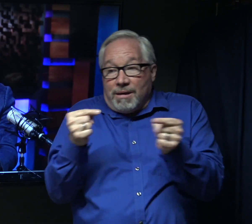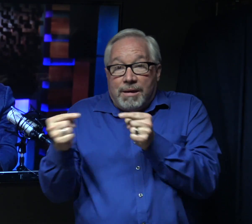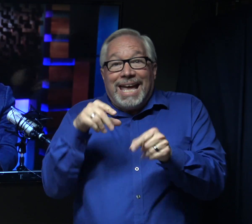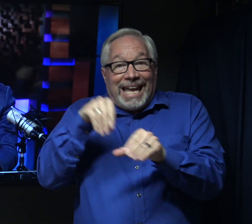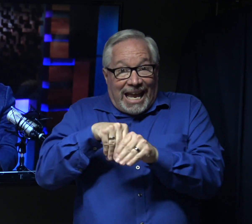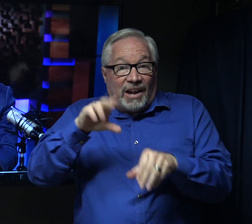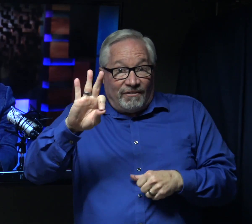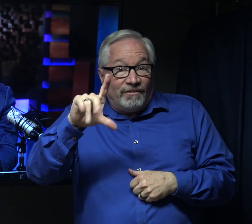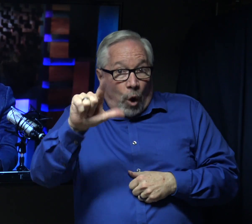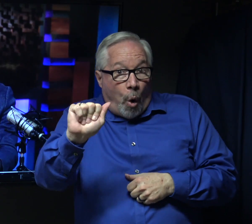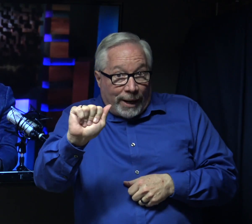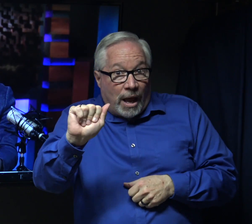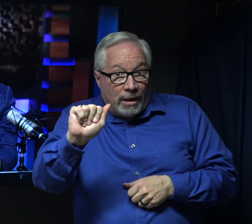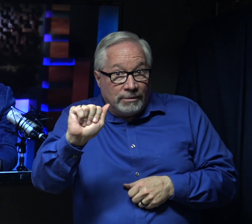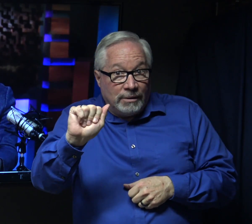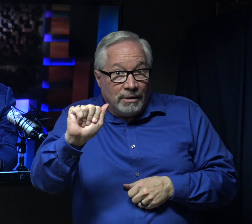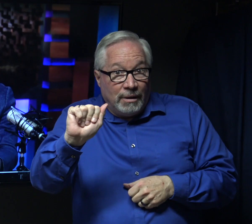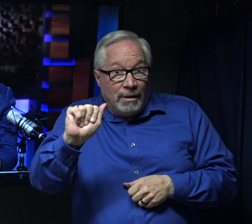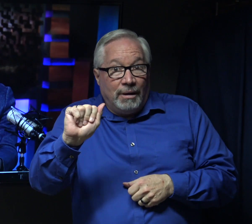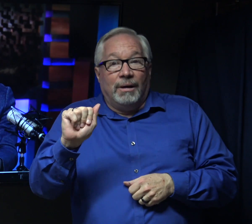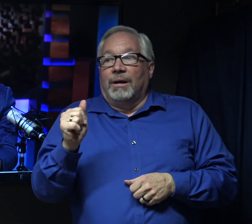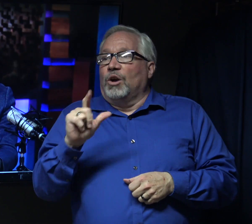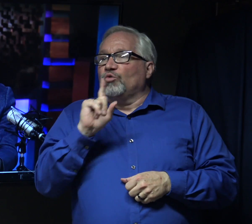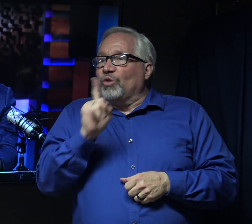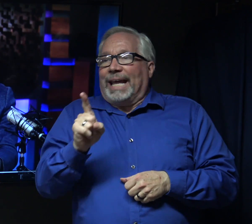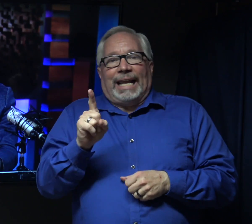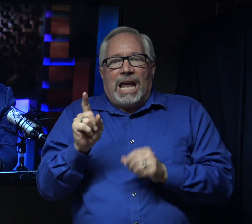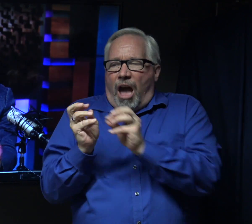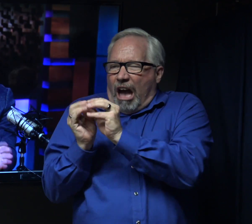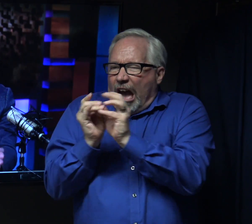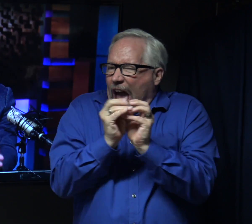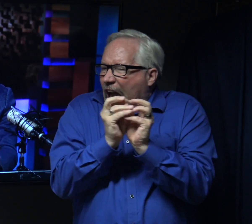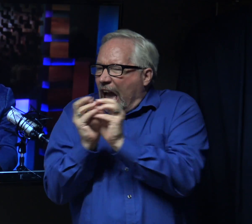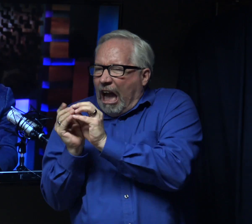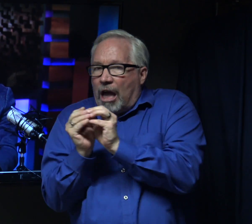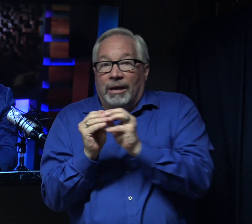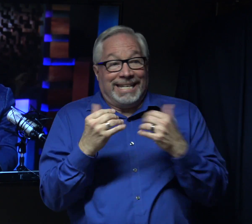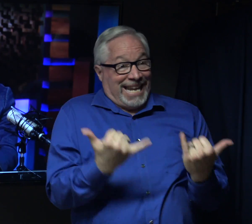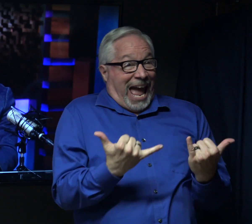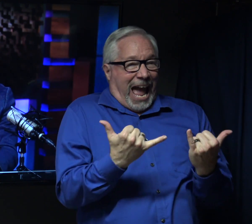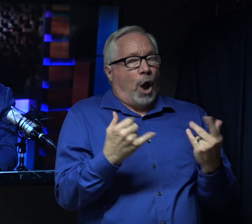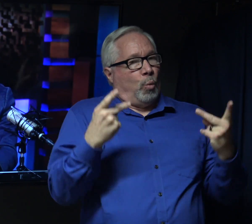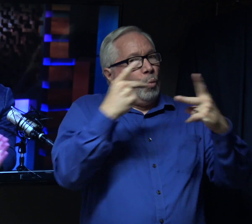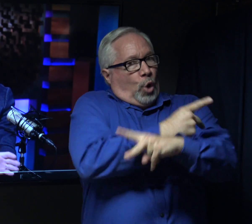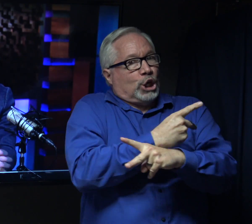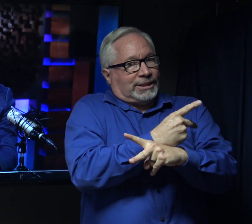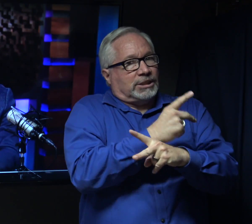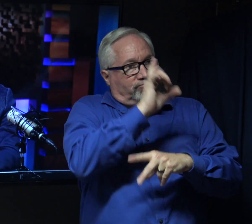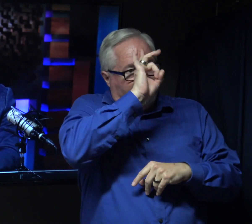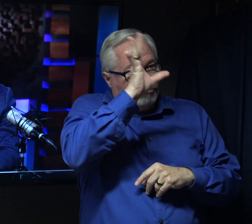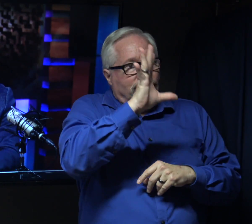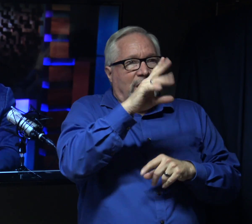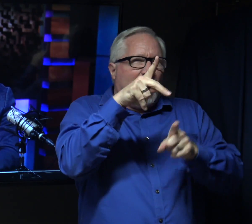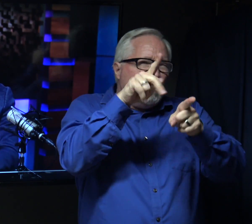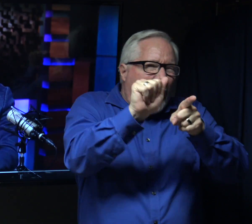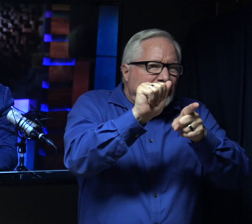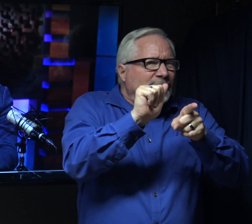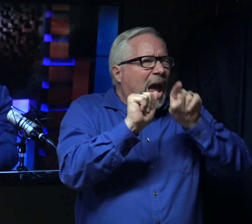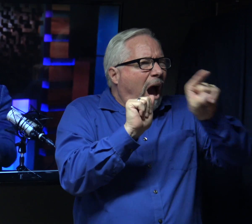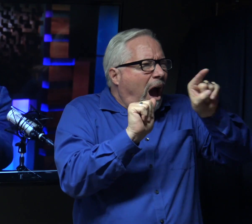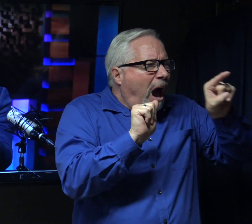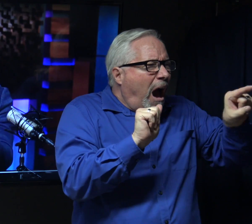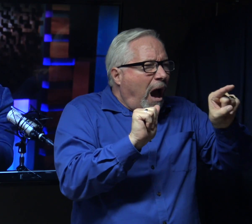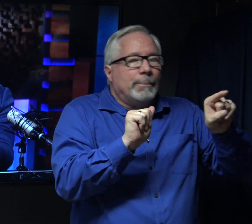Florida with, frankly, less serious allegations than some of the disputes that are going on, notably in Pennsylvania, but in other places too right